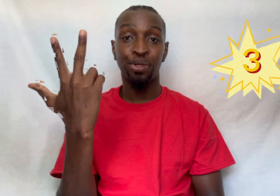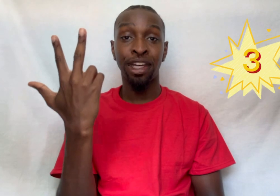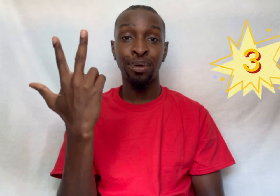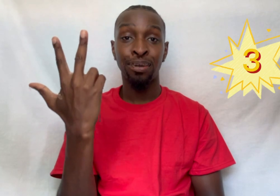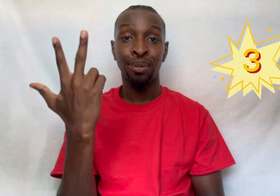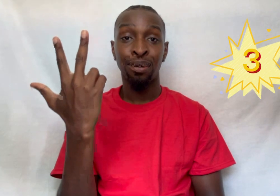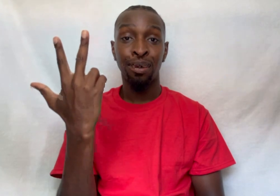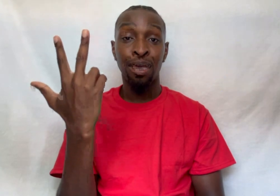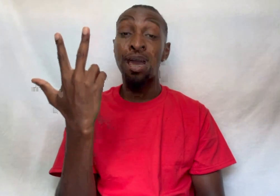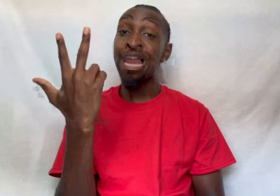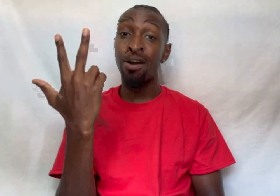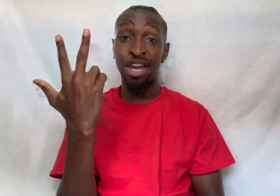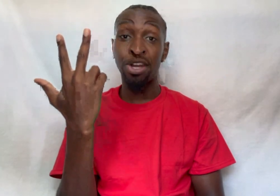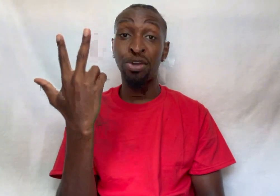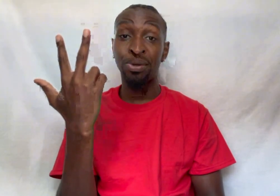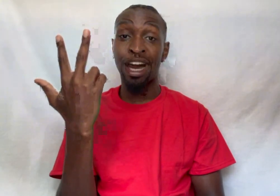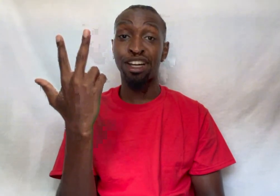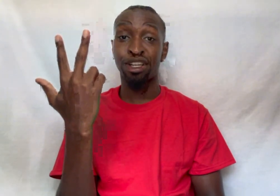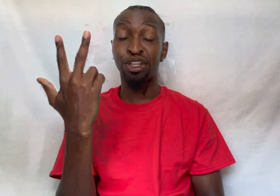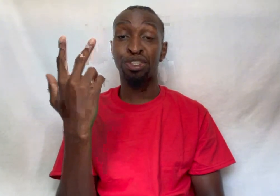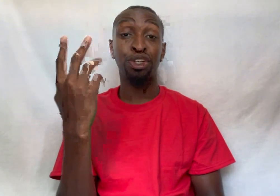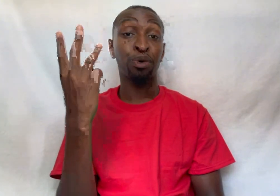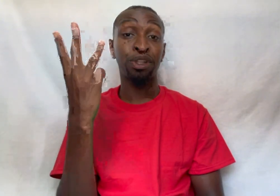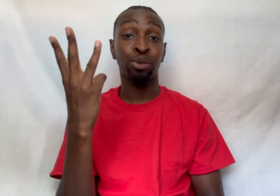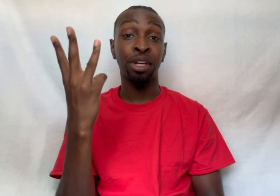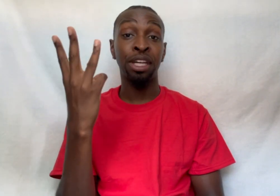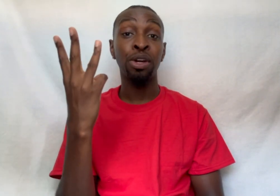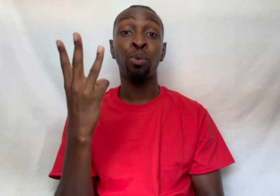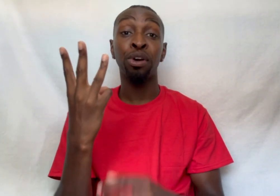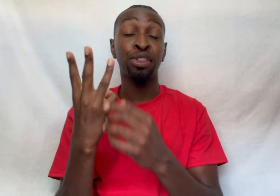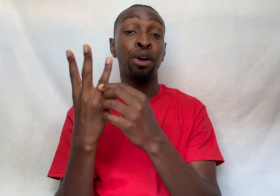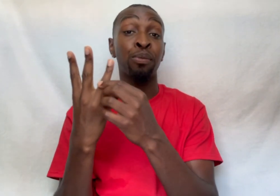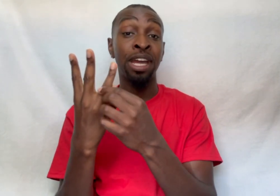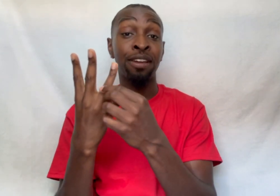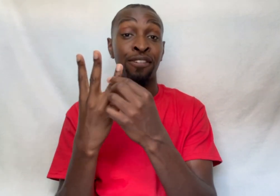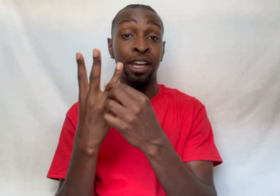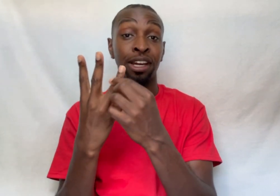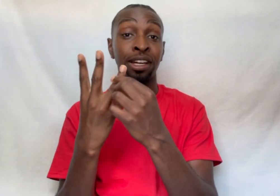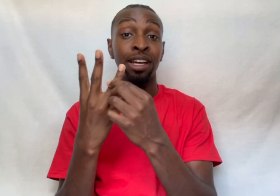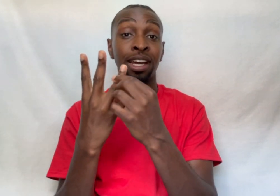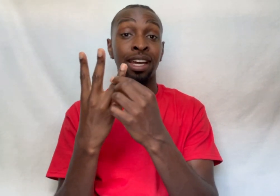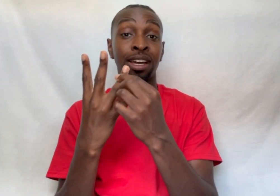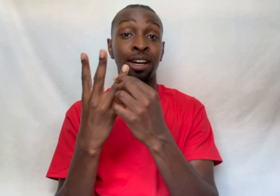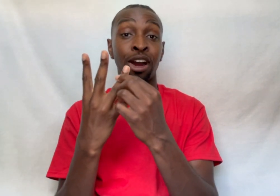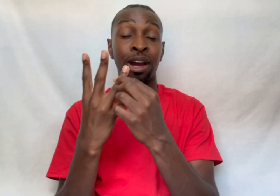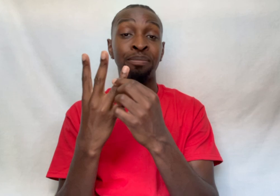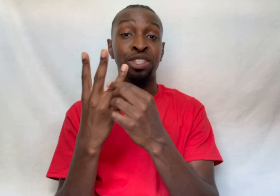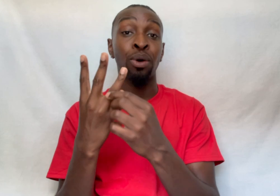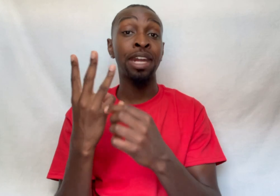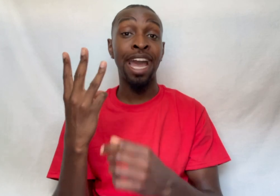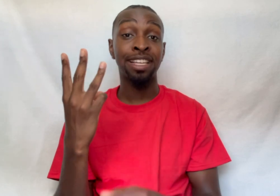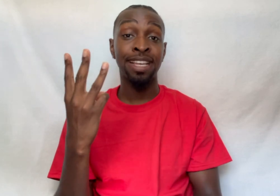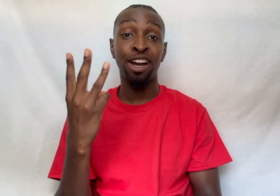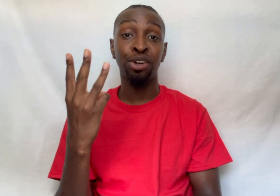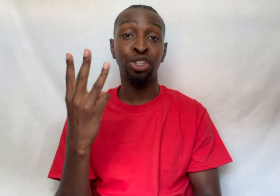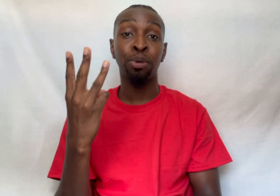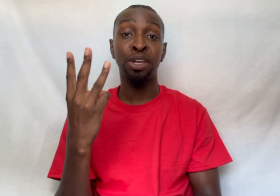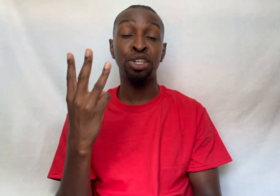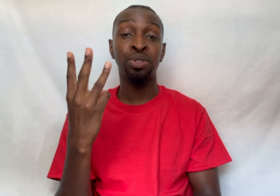3. Now I know you guys are used to doing 3 with your ring finger. All right, so in ASL, you will be using